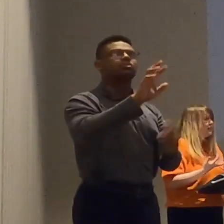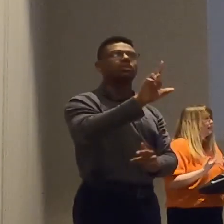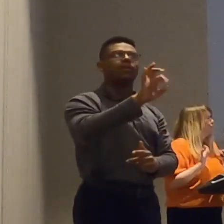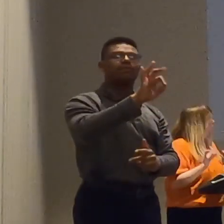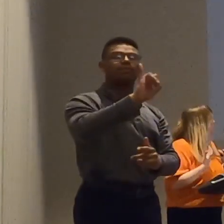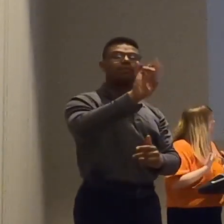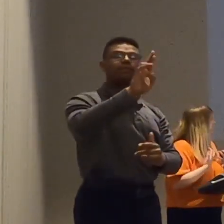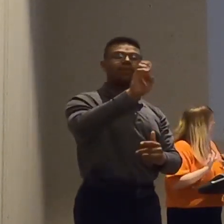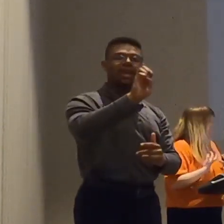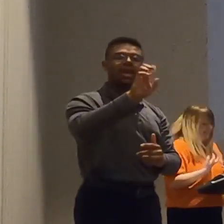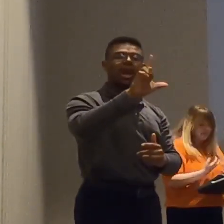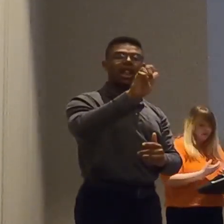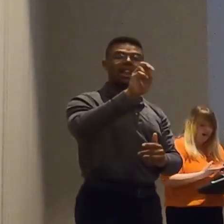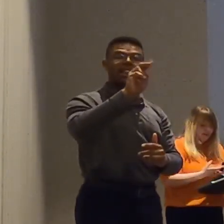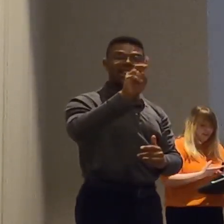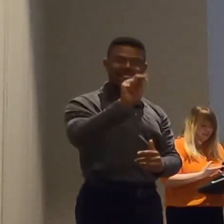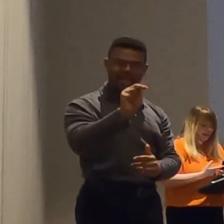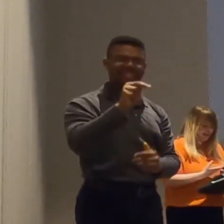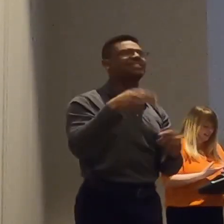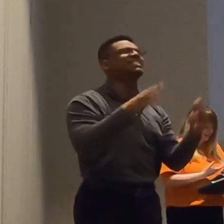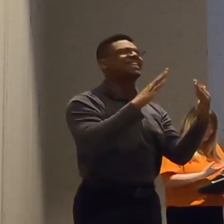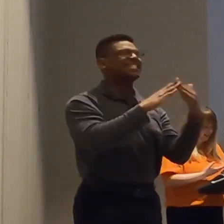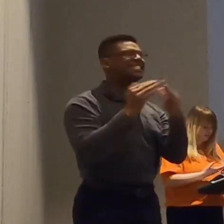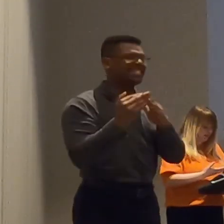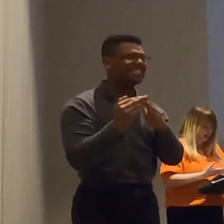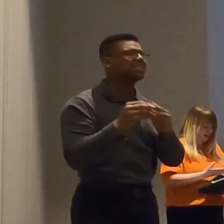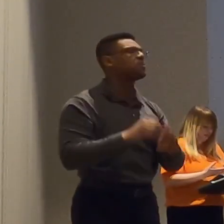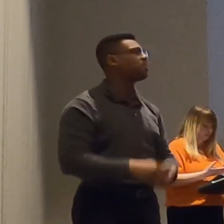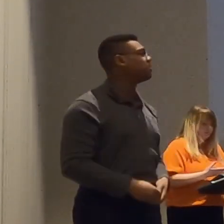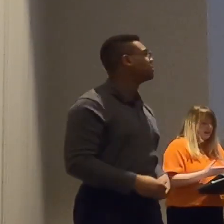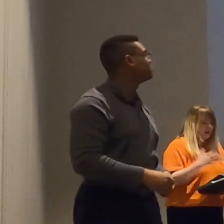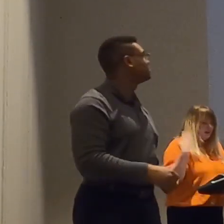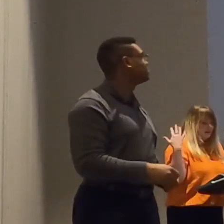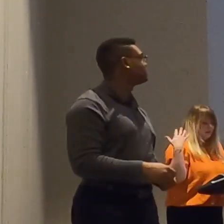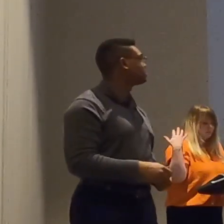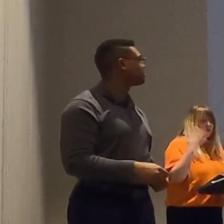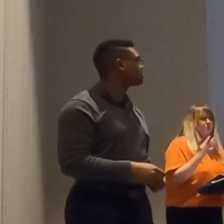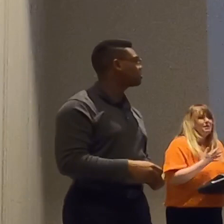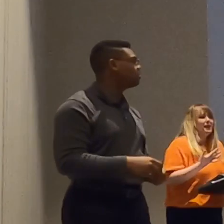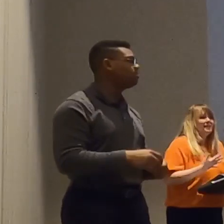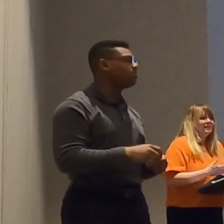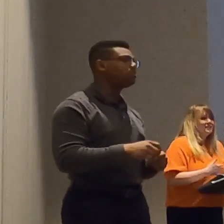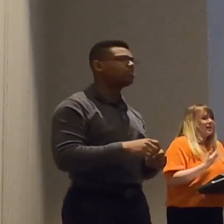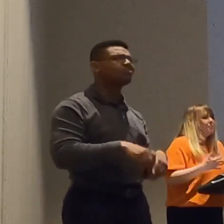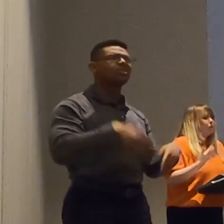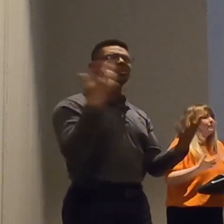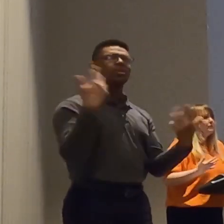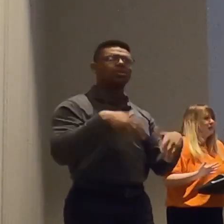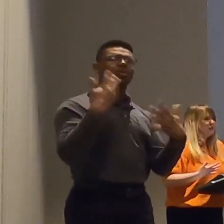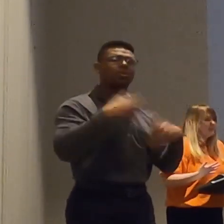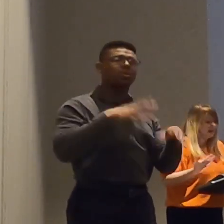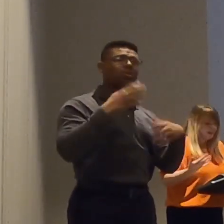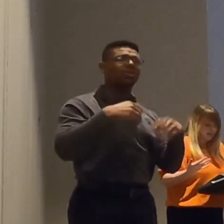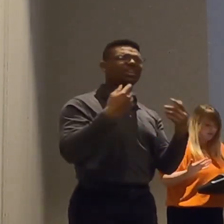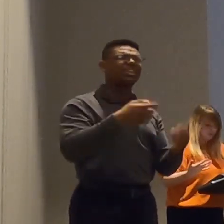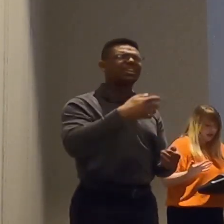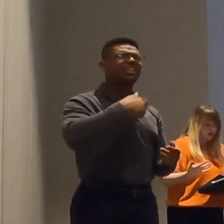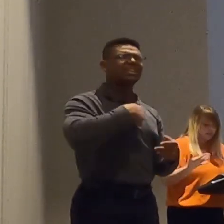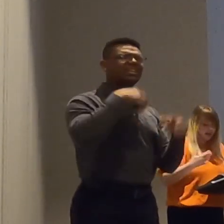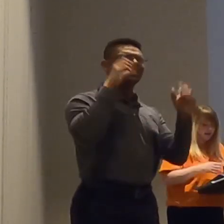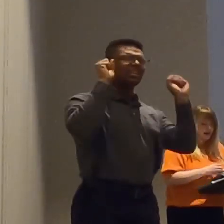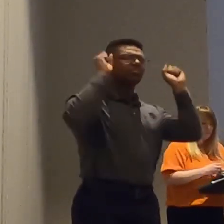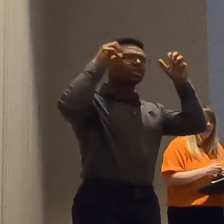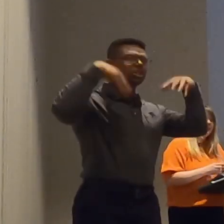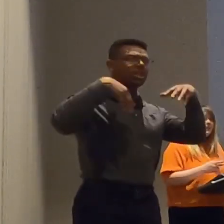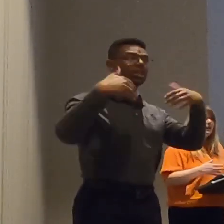What's really, really interesting about Rogers, and it kind of blows my mind that there's not more information on him